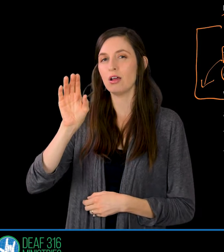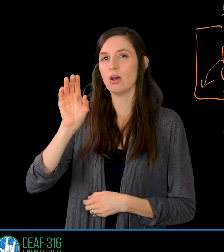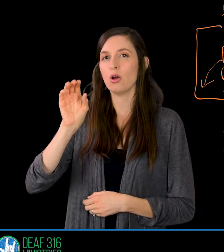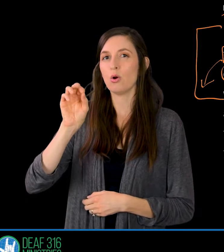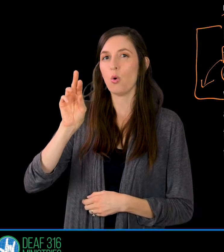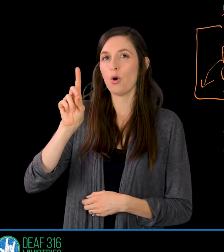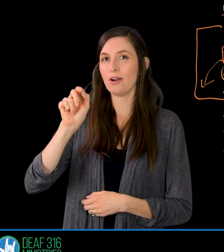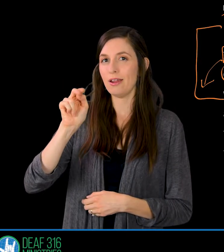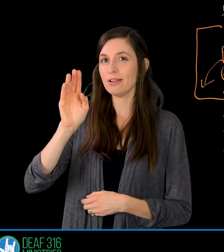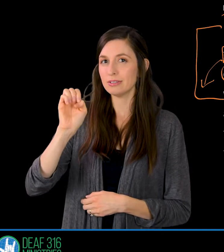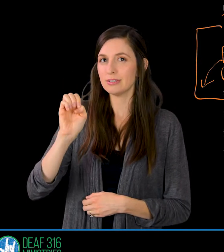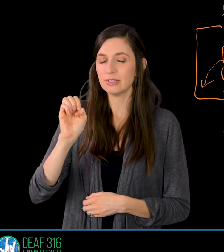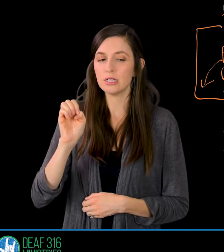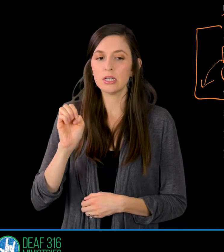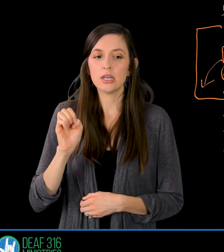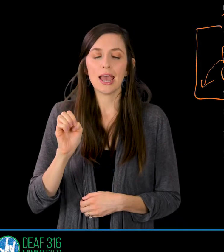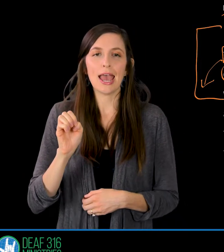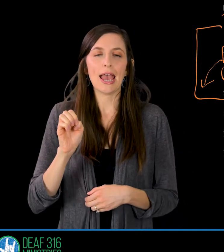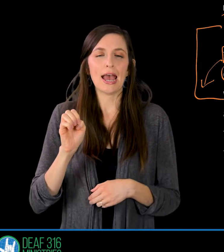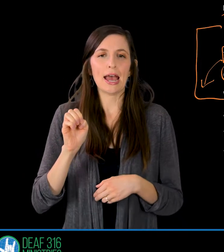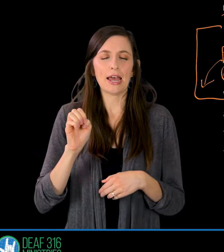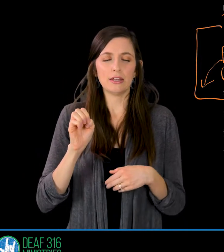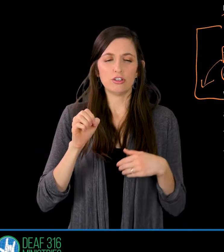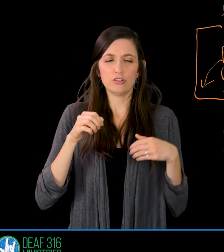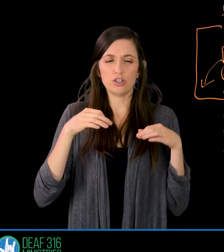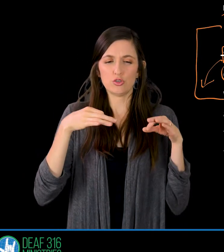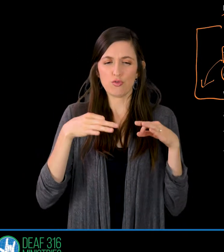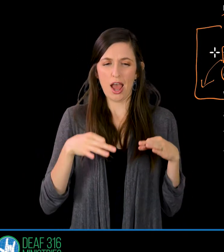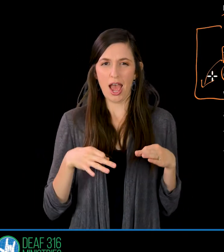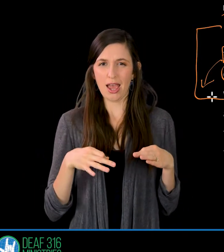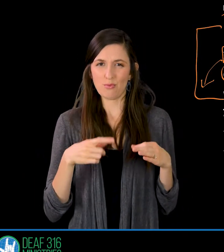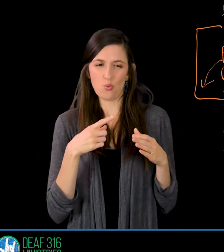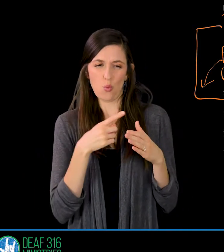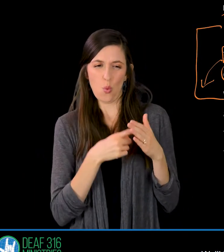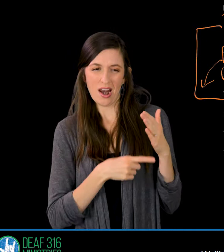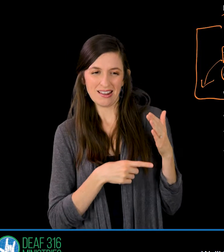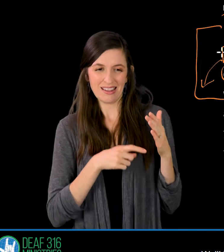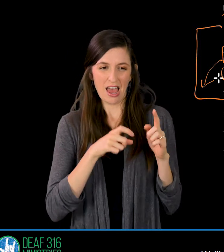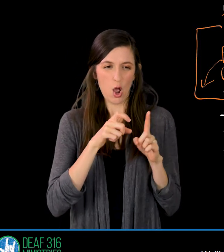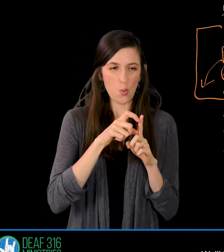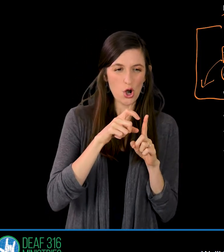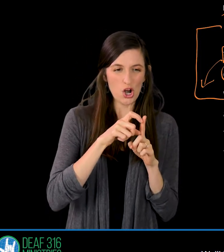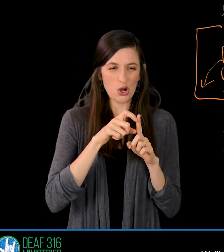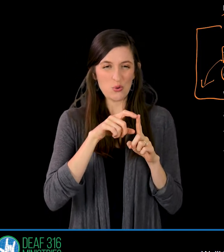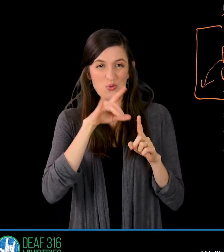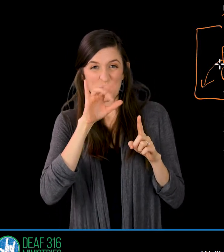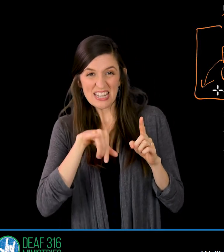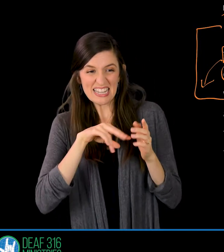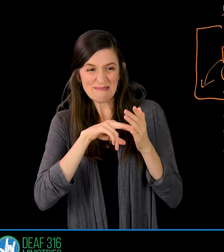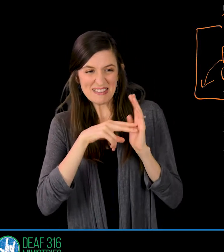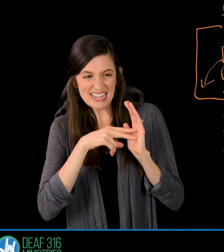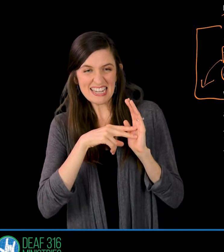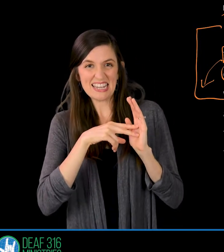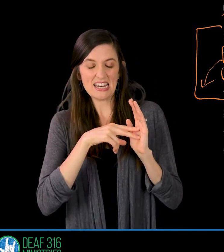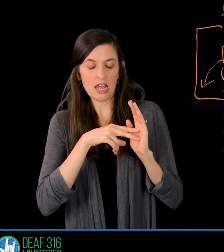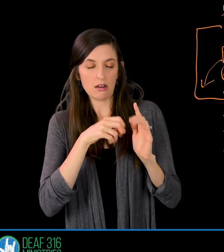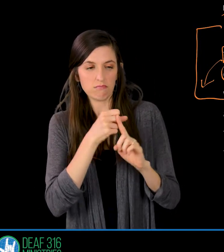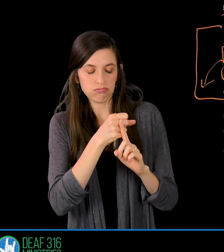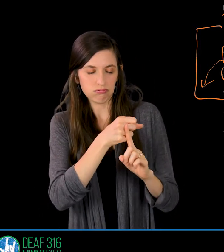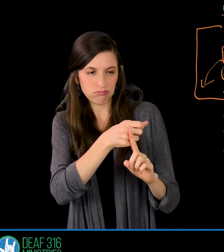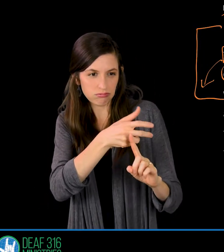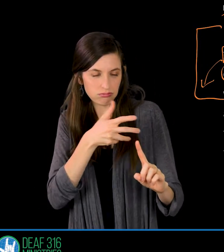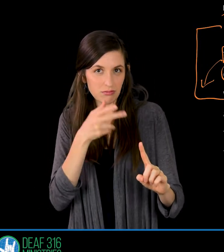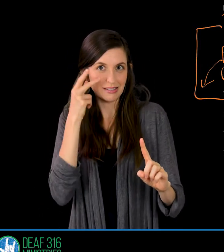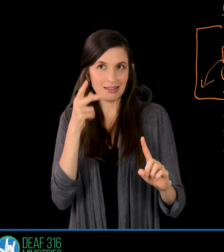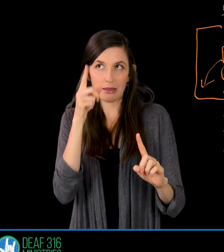and find the uses that Paul makes of this word besides the context here we'll be looking at the context in detail but if want to